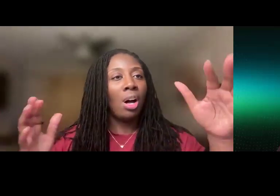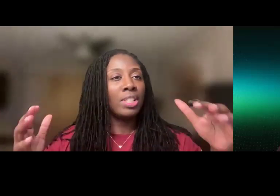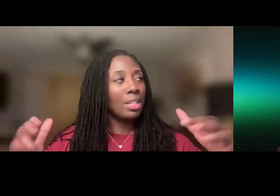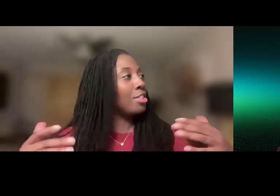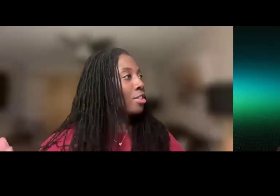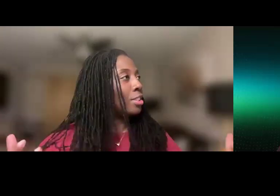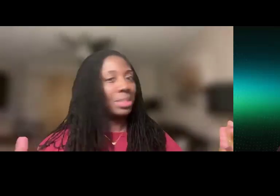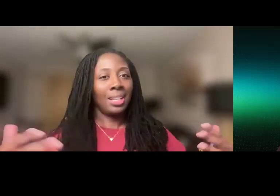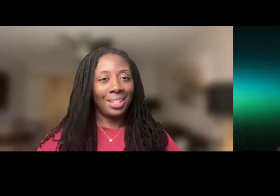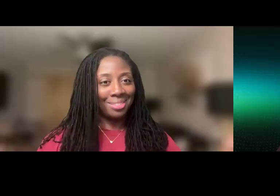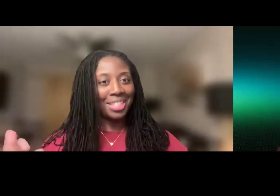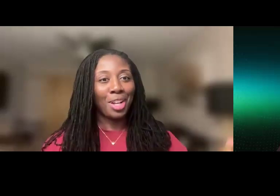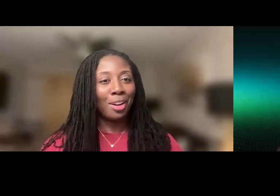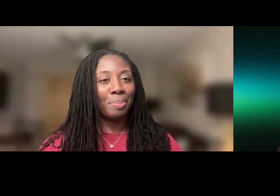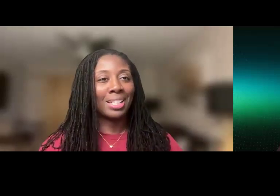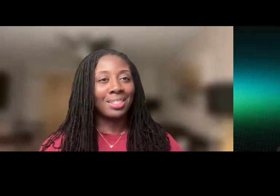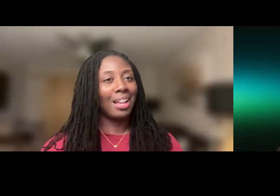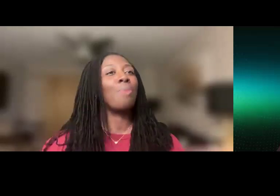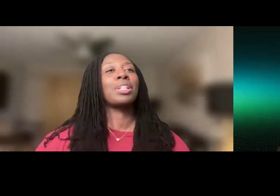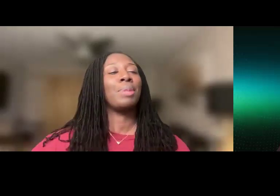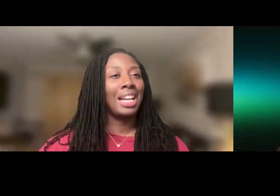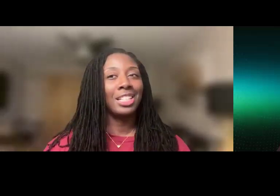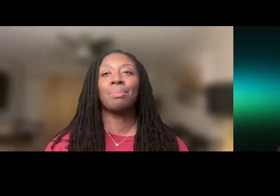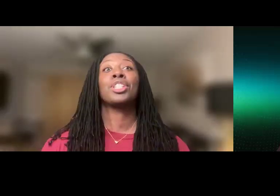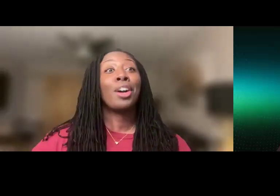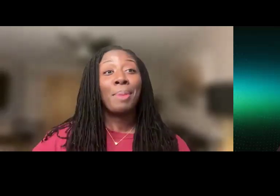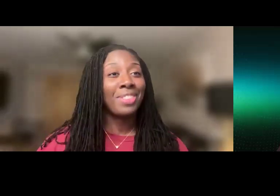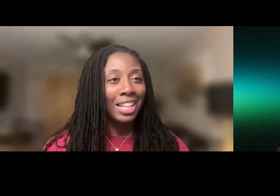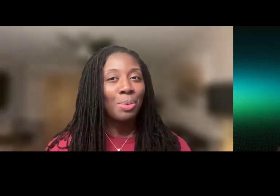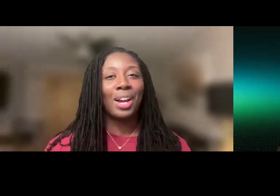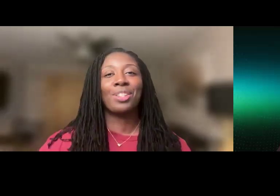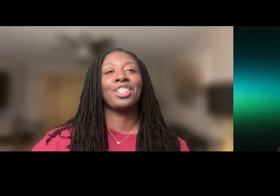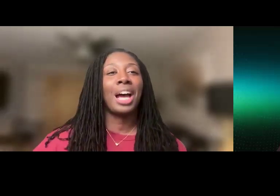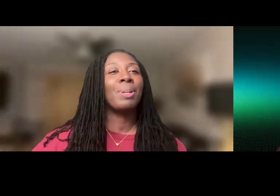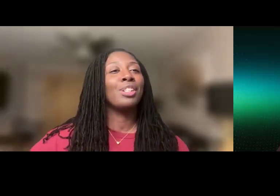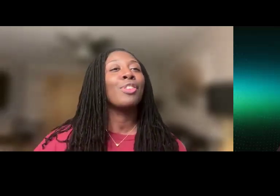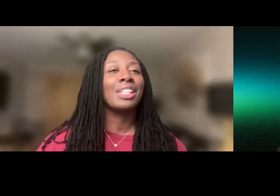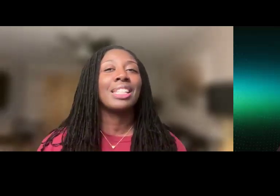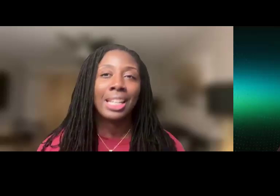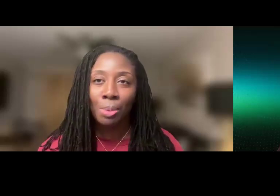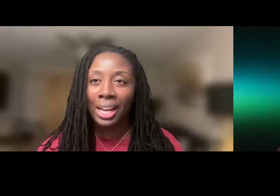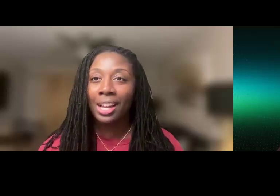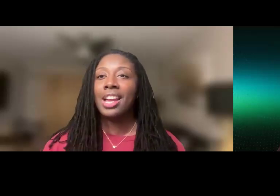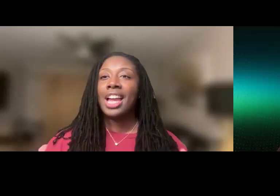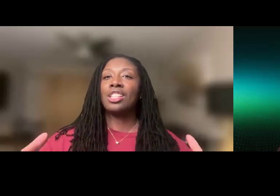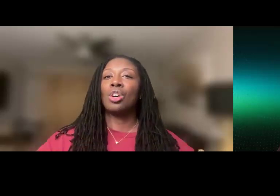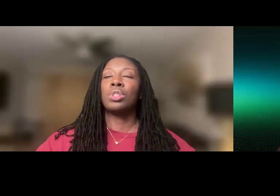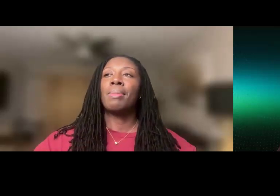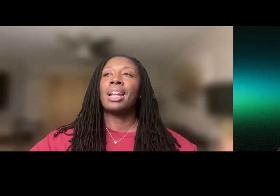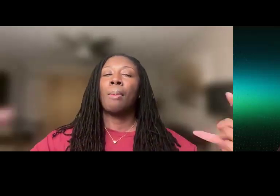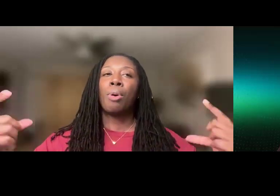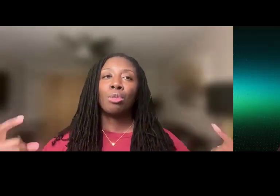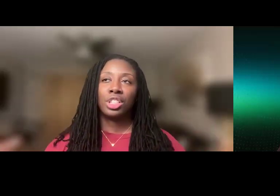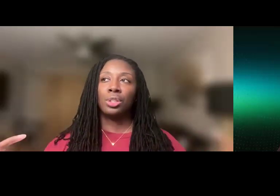how people will all of a sudden turn to you and say, "Yes, let's talk," because I was coming to H&M to talk about that anyway, or to shop and look for this Mhm. anyway. And